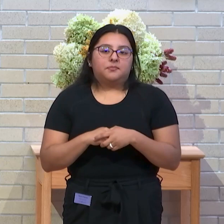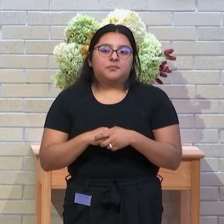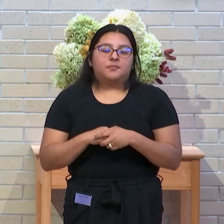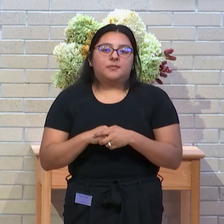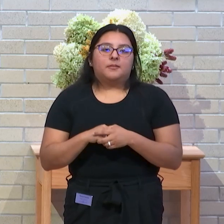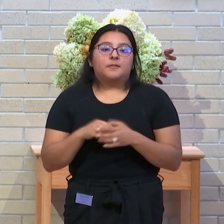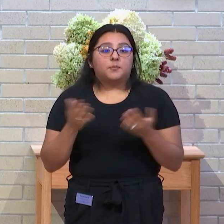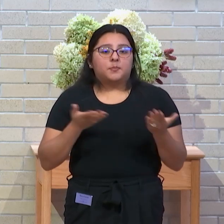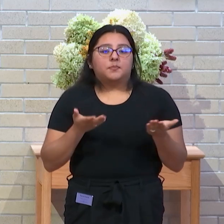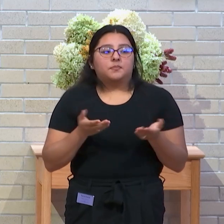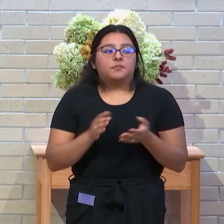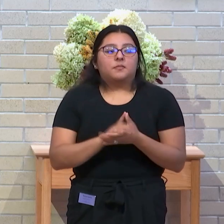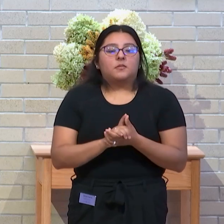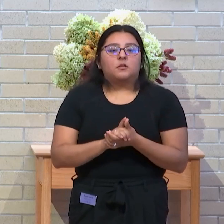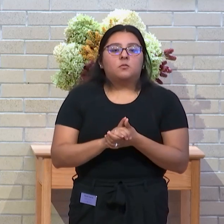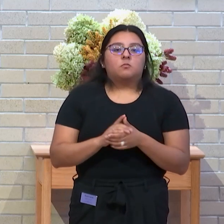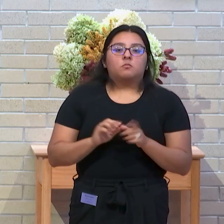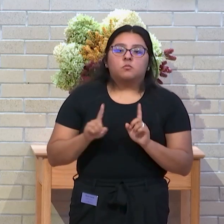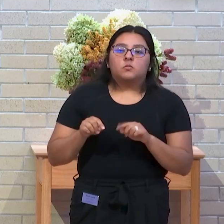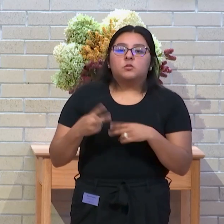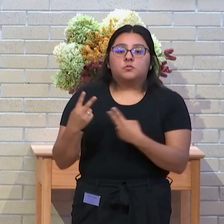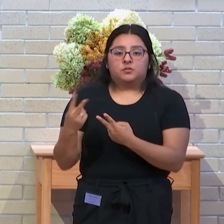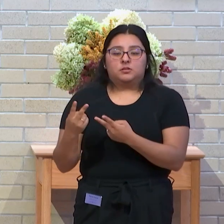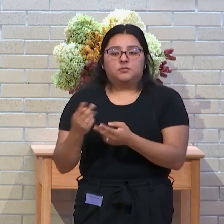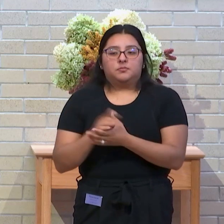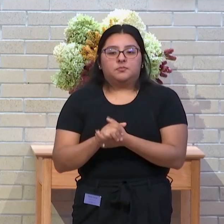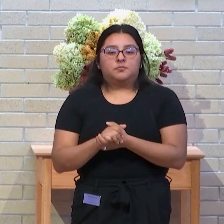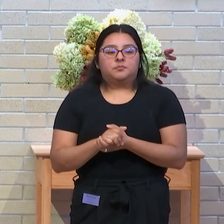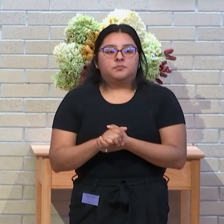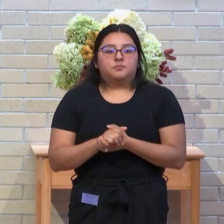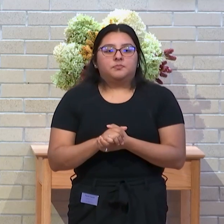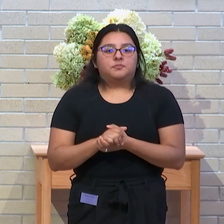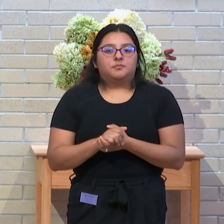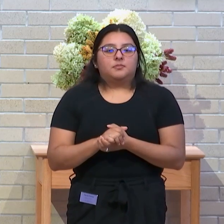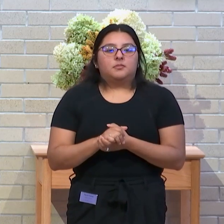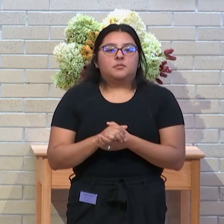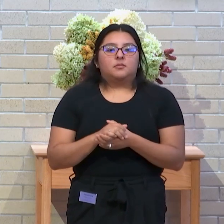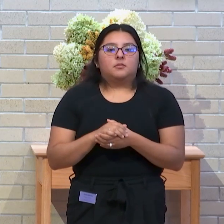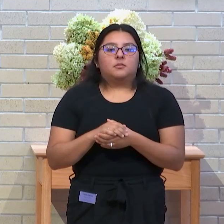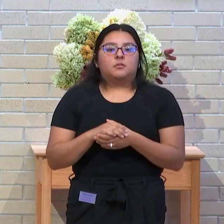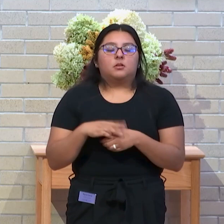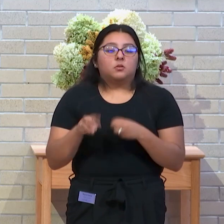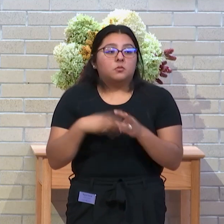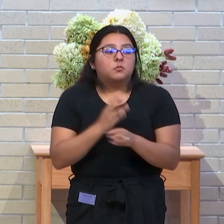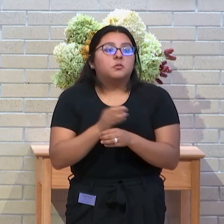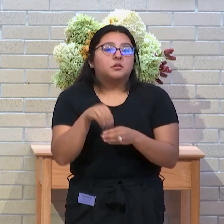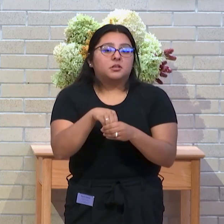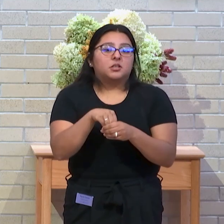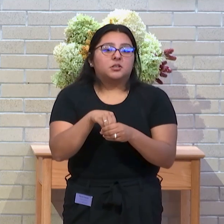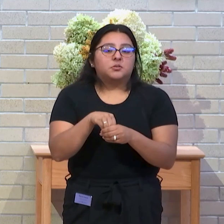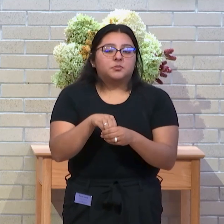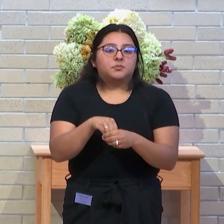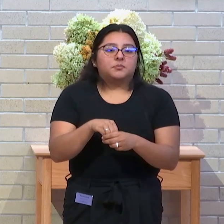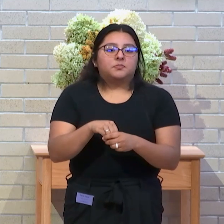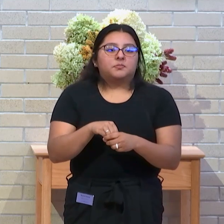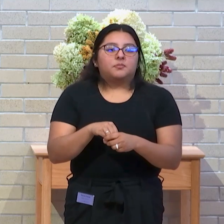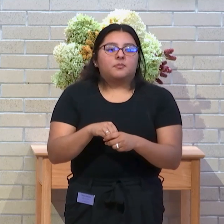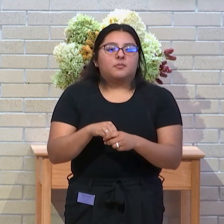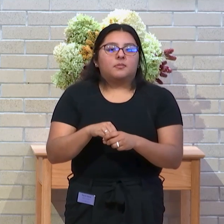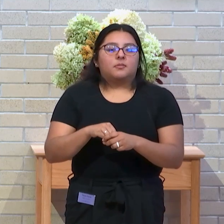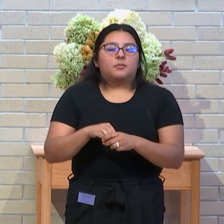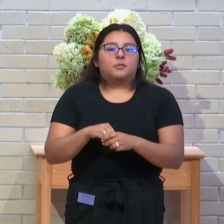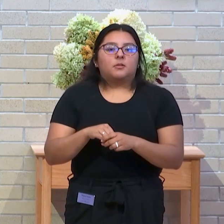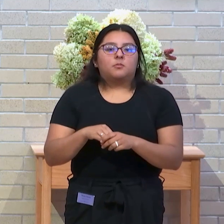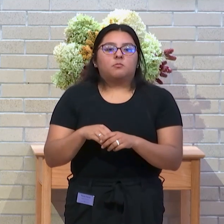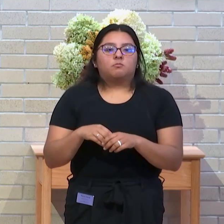the internet or being a tourist, but rather it was through global engagement and being immersed that I had the opportunity